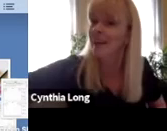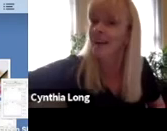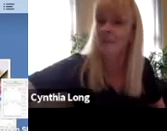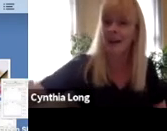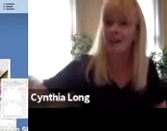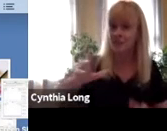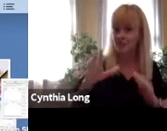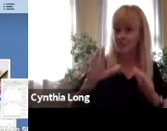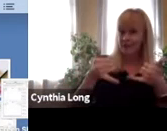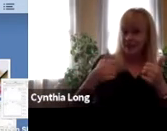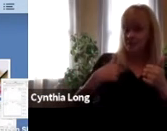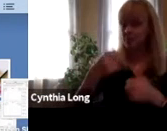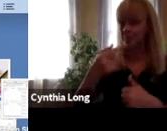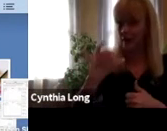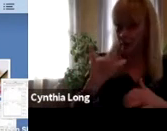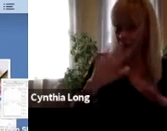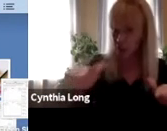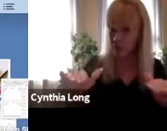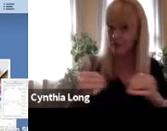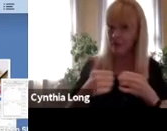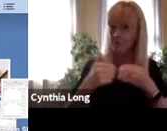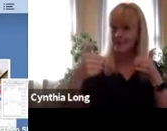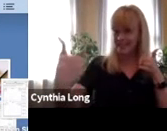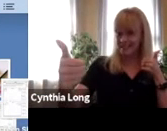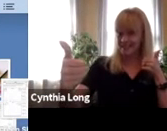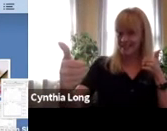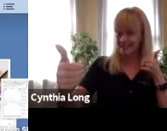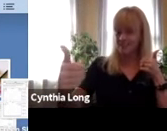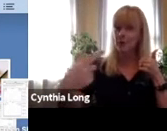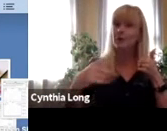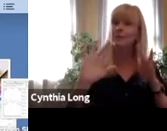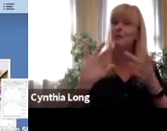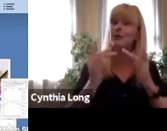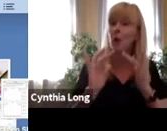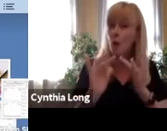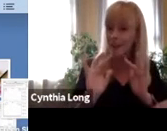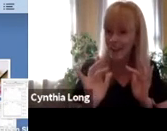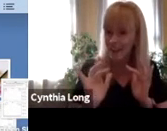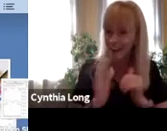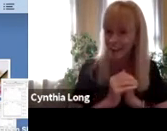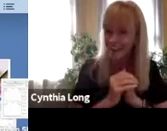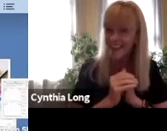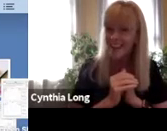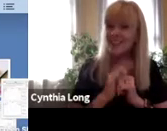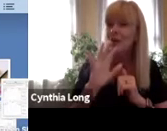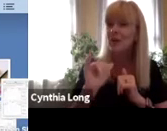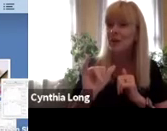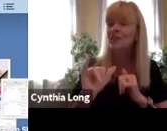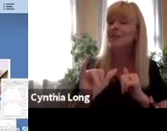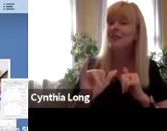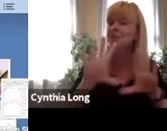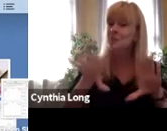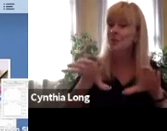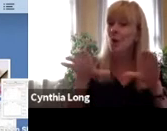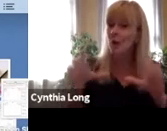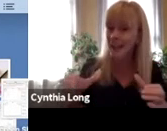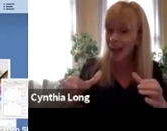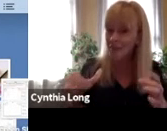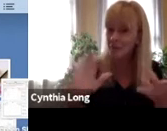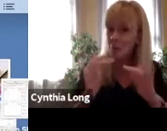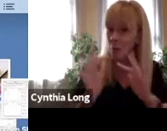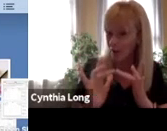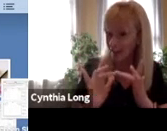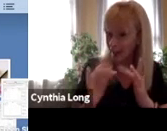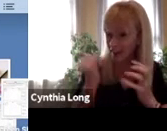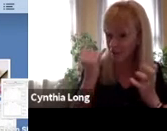I am actually going to be playing this with my grandchildren from a distance. We're going to be doing it online. So you can do this with your